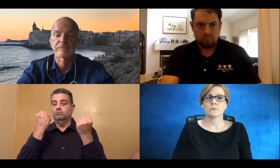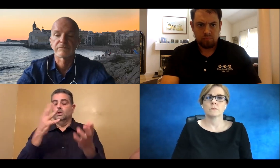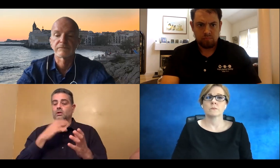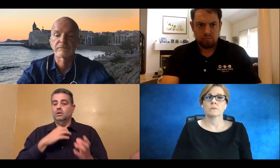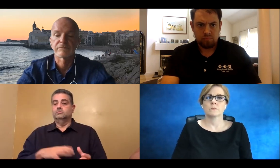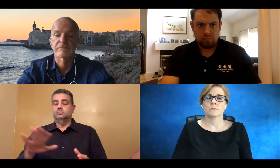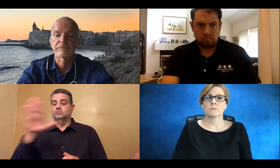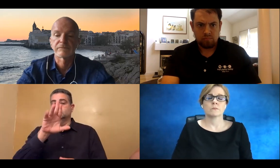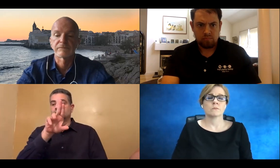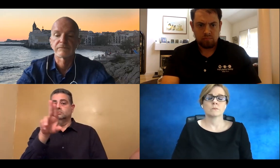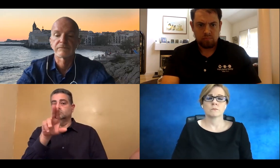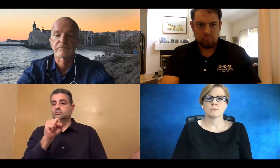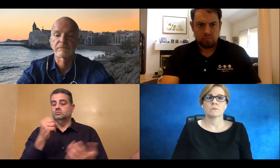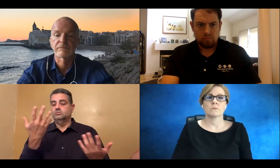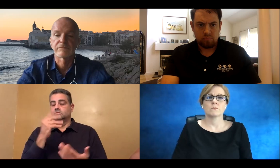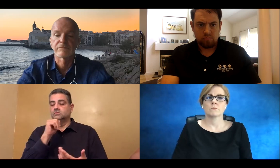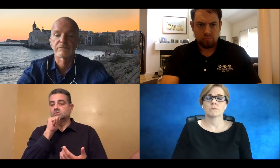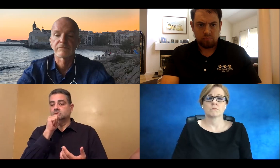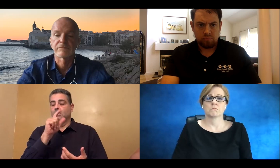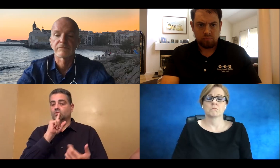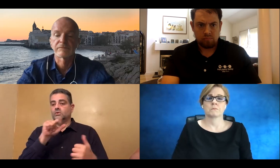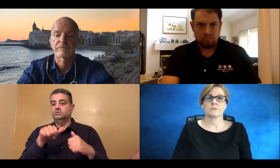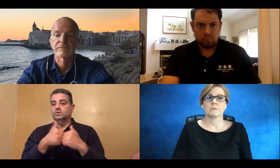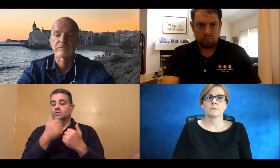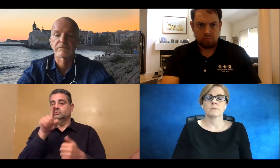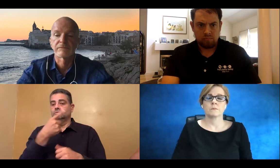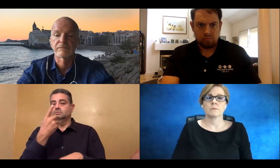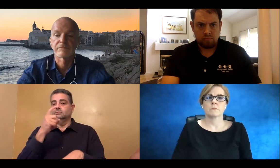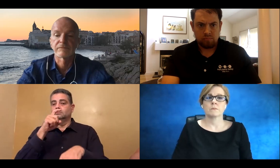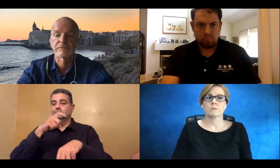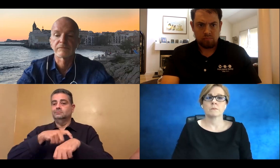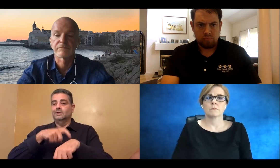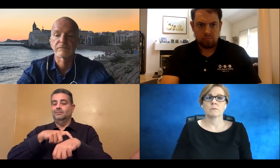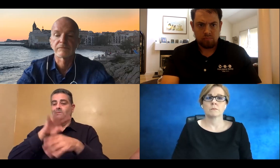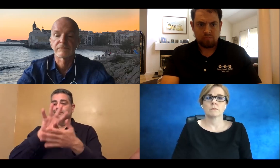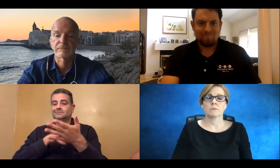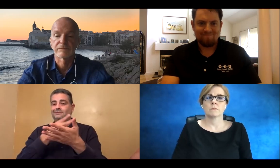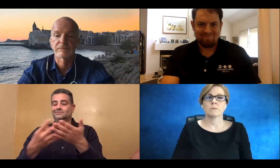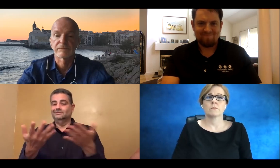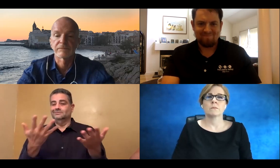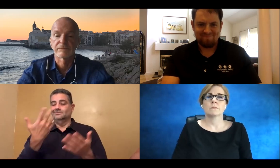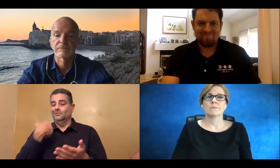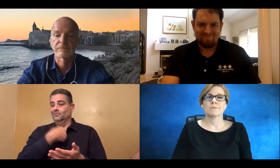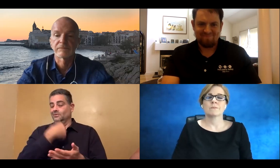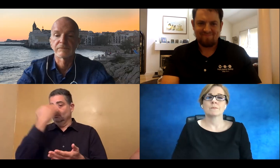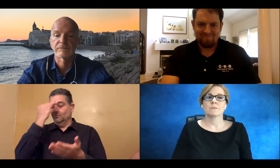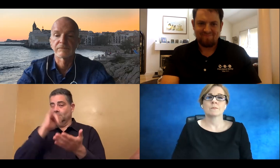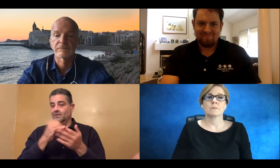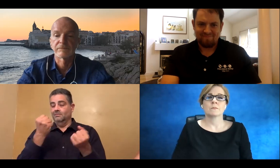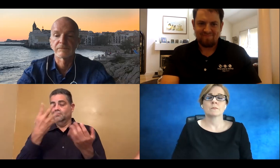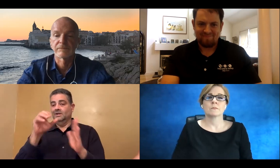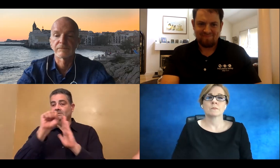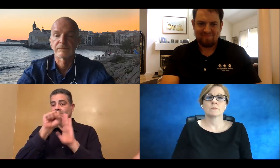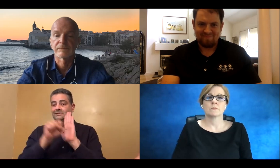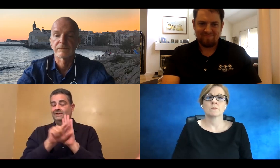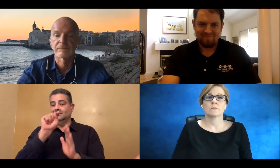We can do remote training for have done remote training for a lot of customers around the country. If the challenge is just